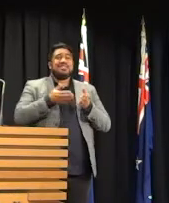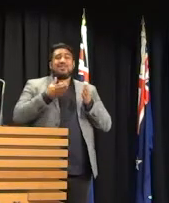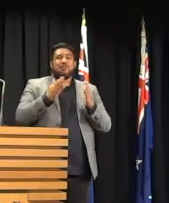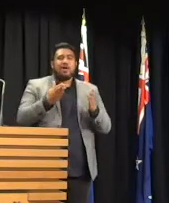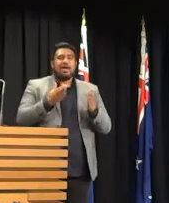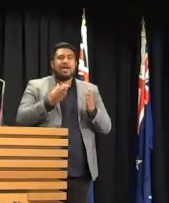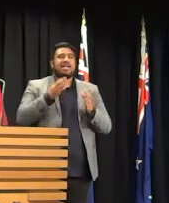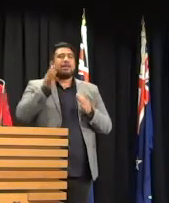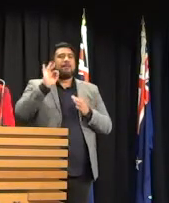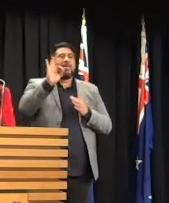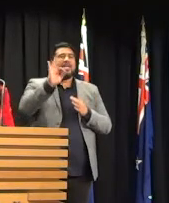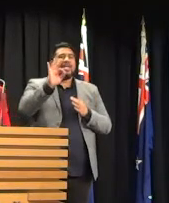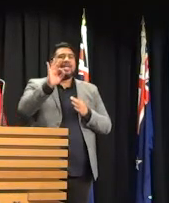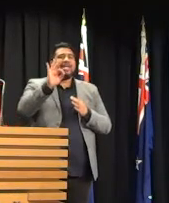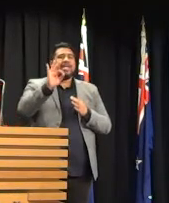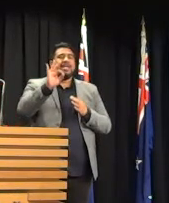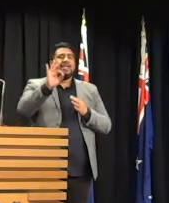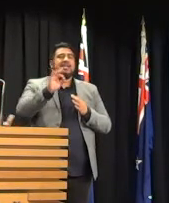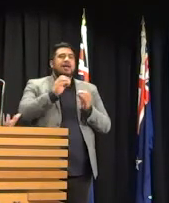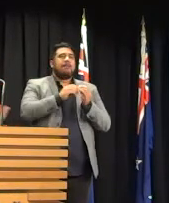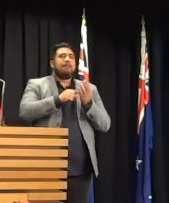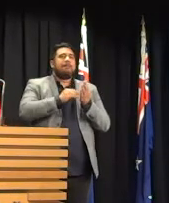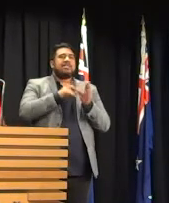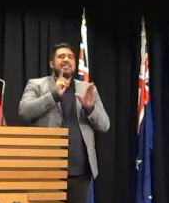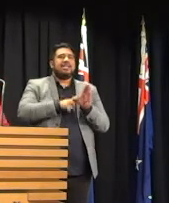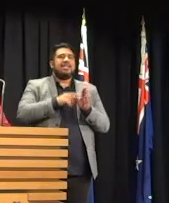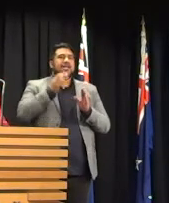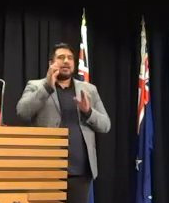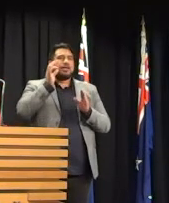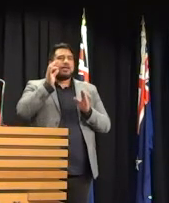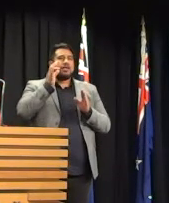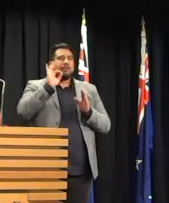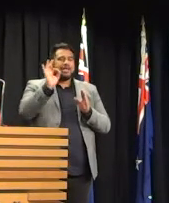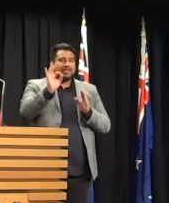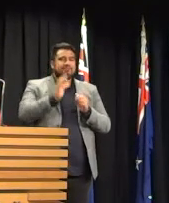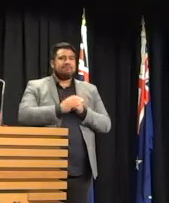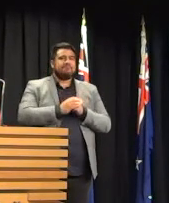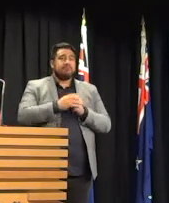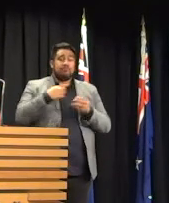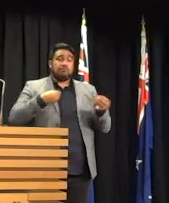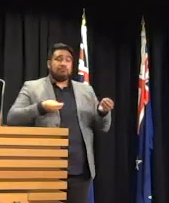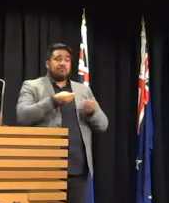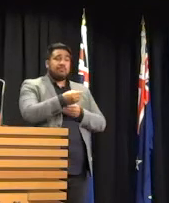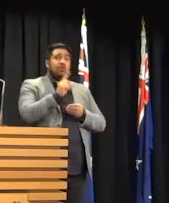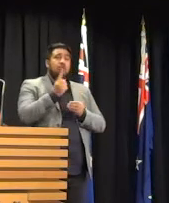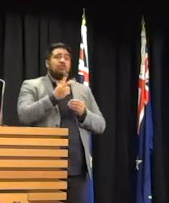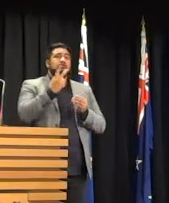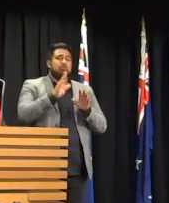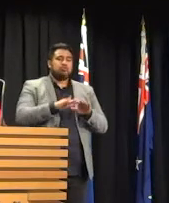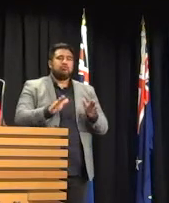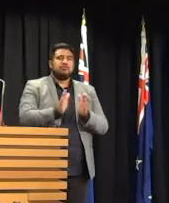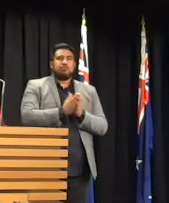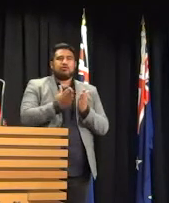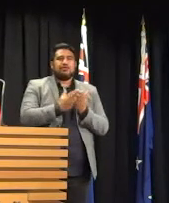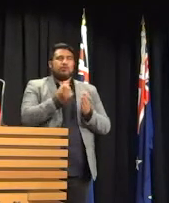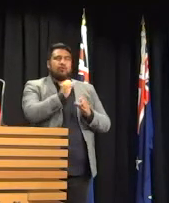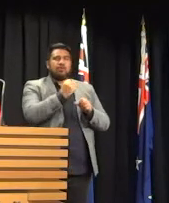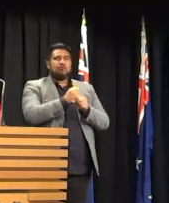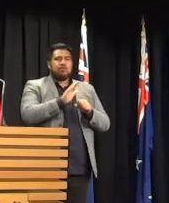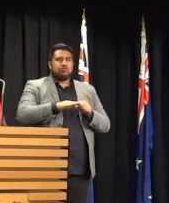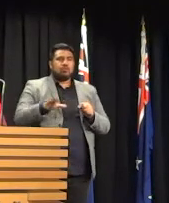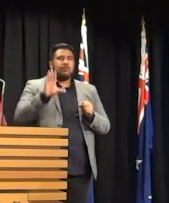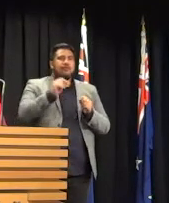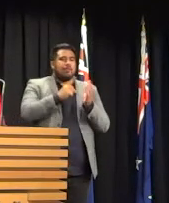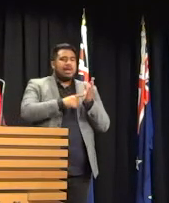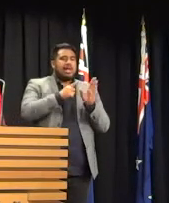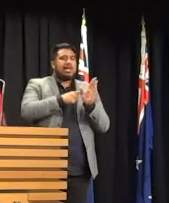informed during her time here. I gave her two children's books, which I thought she may wish to read to her grandchildren, by